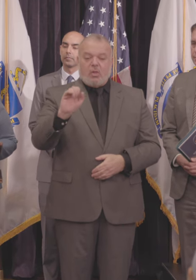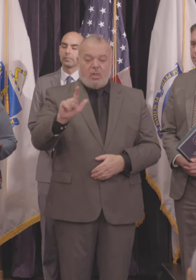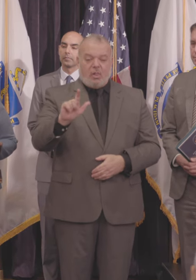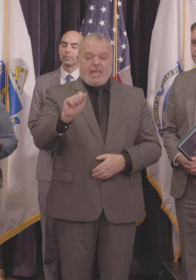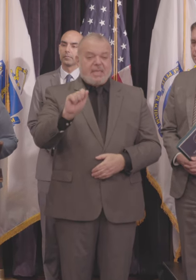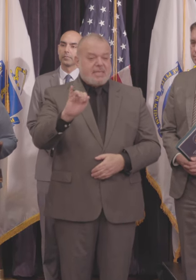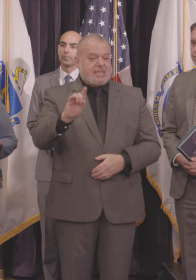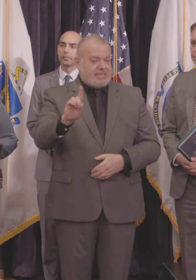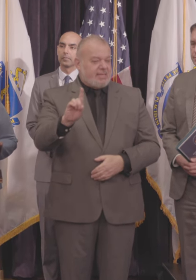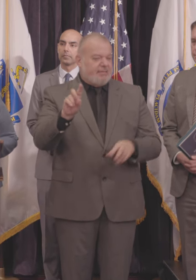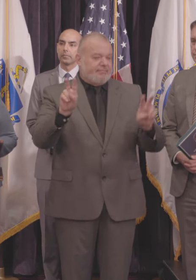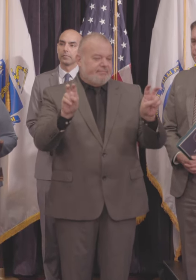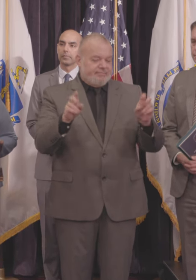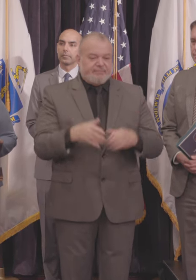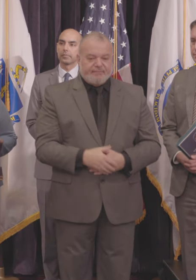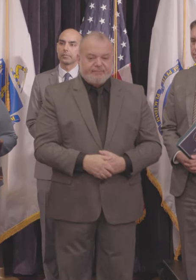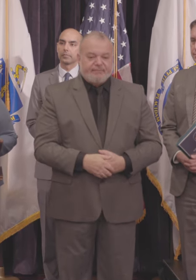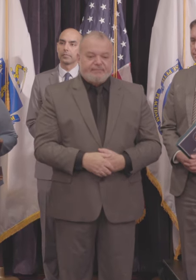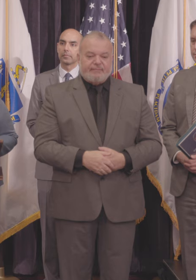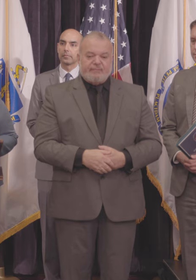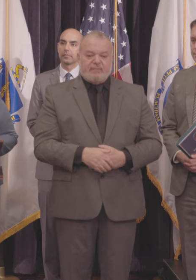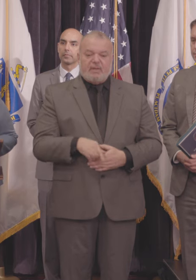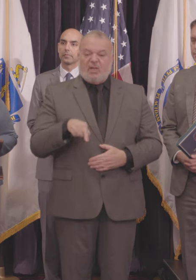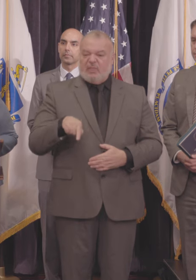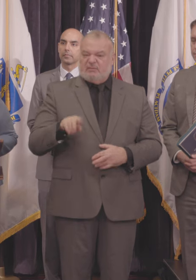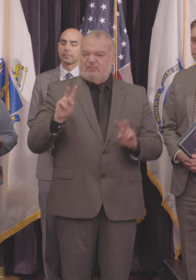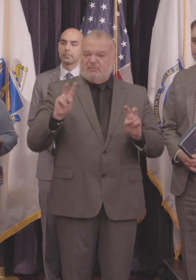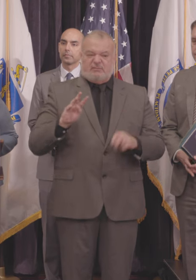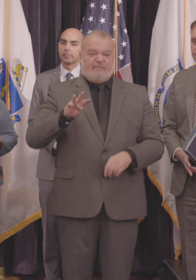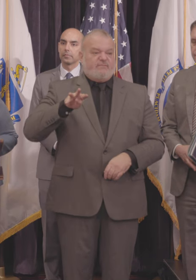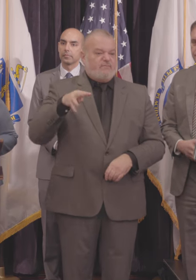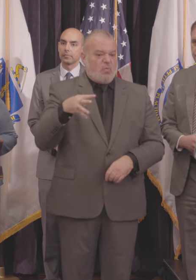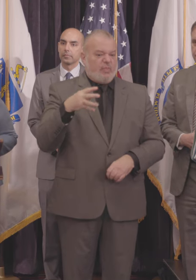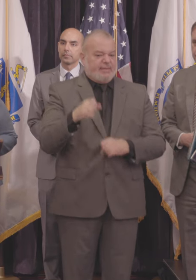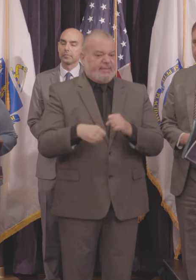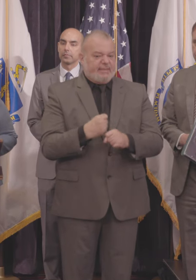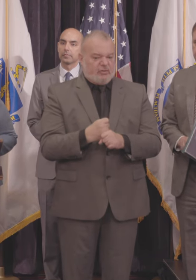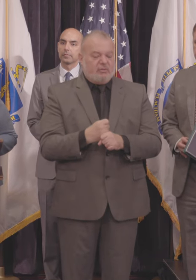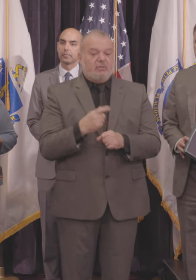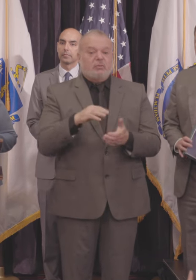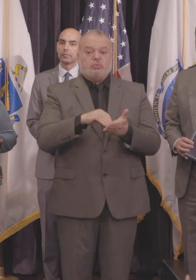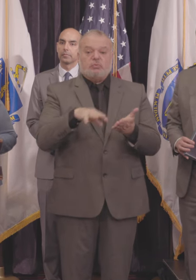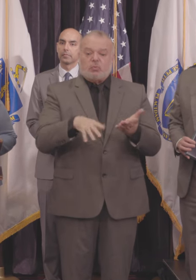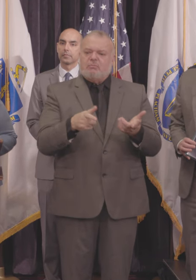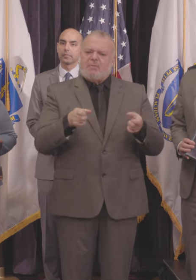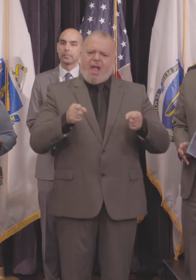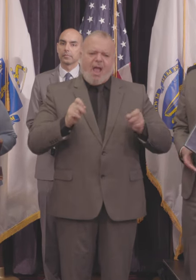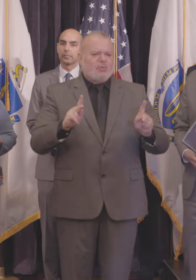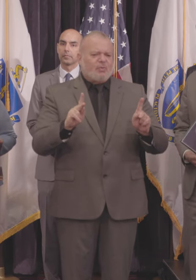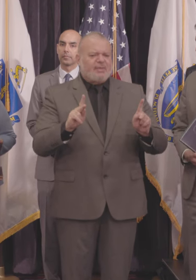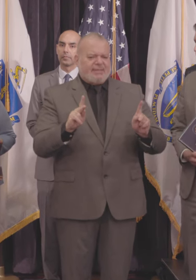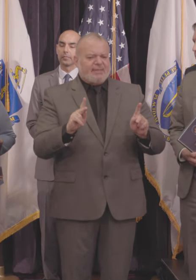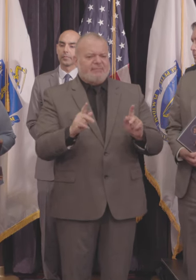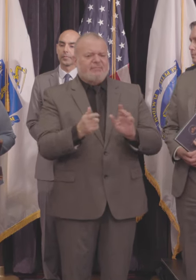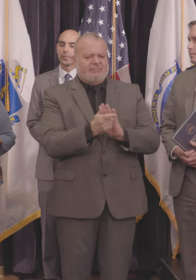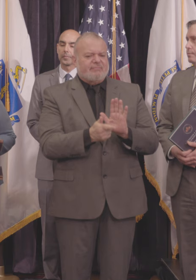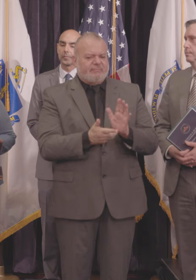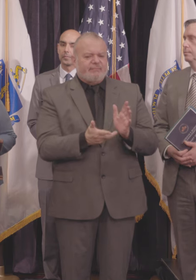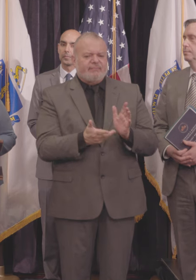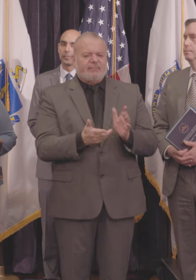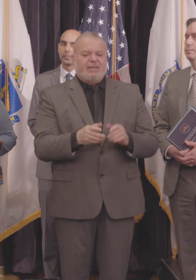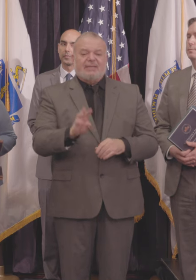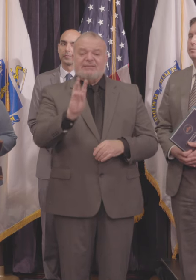the fourth year phase-in of the Student Opportunity Act. This is a $6.9 million budget item for Chapter 70